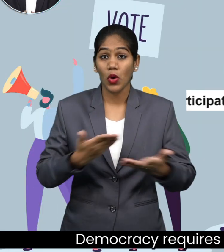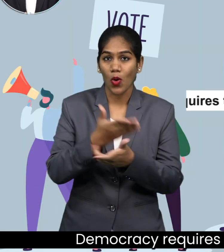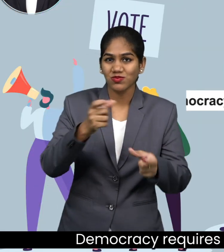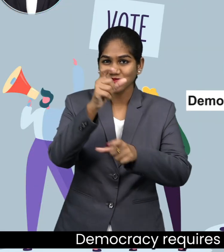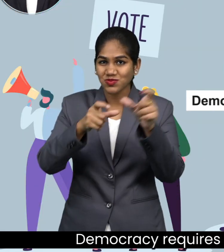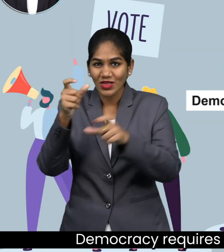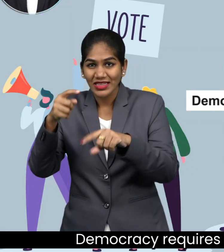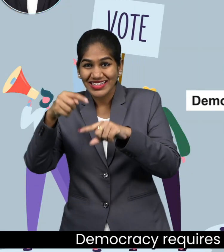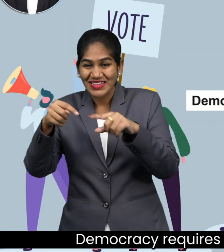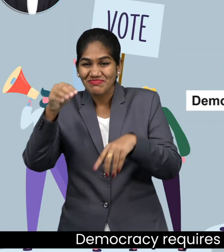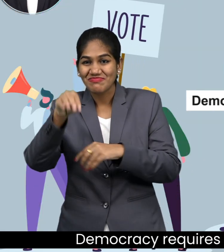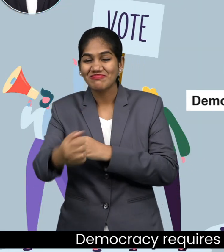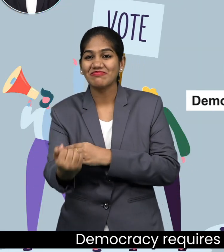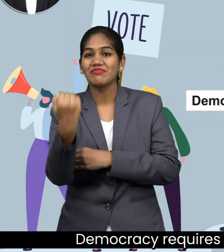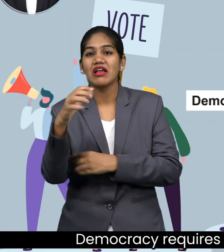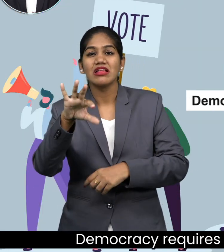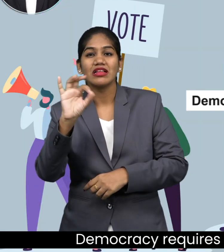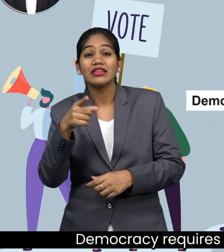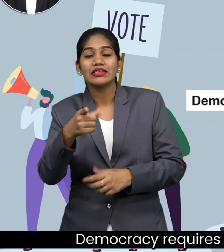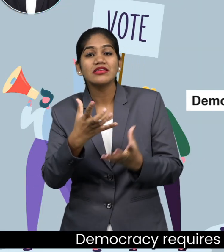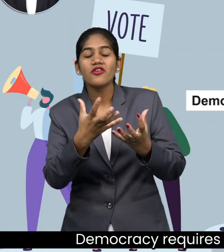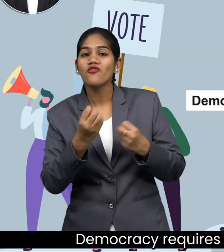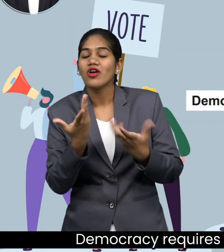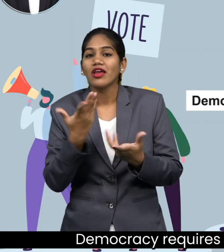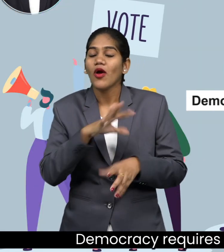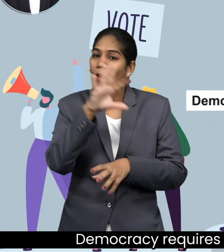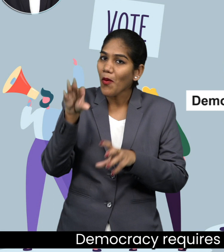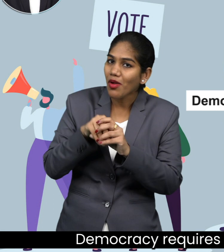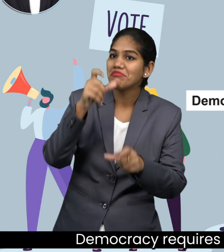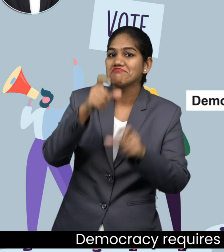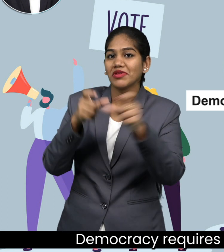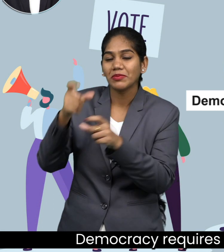DEMOCRACY REQUIRES THE ACTIVE PARTICIPATION OF CITIZENS DEMOCRACY